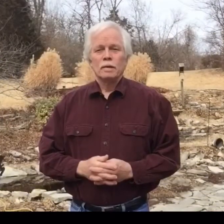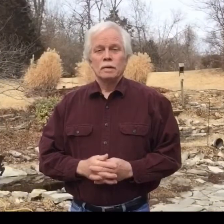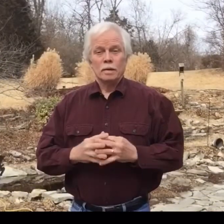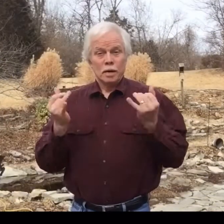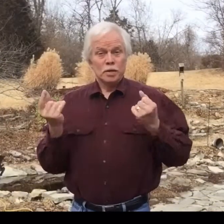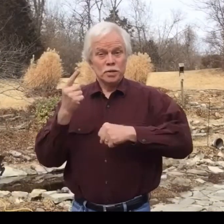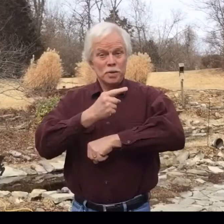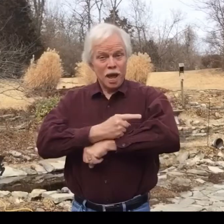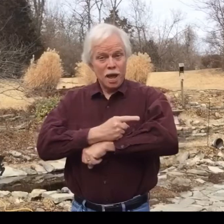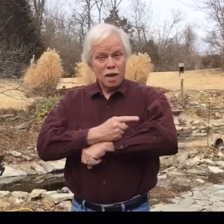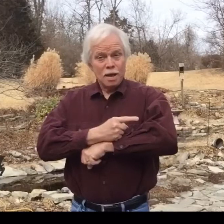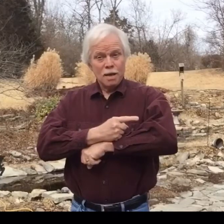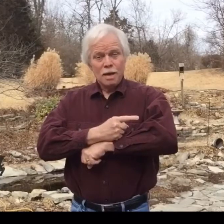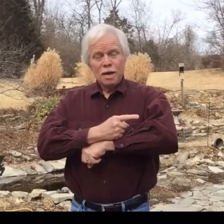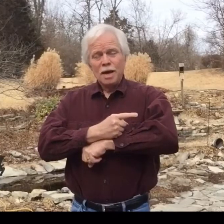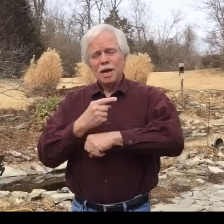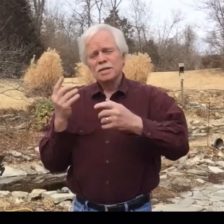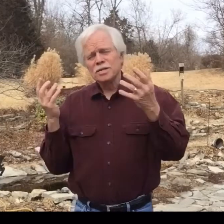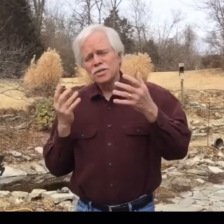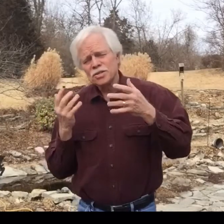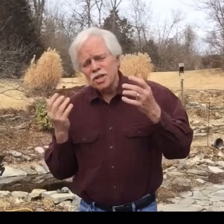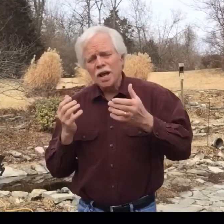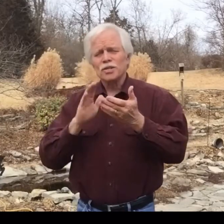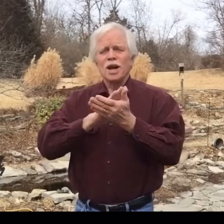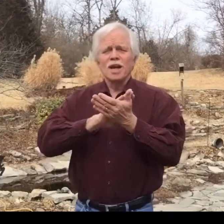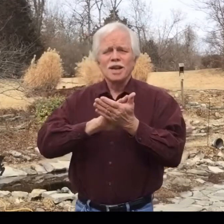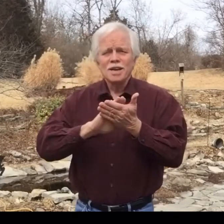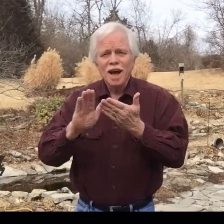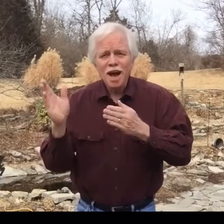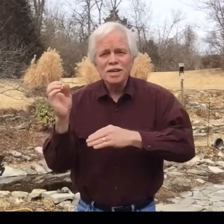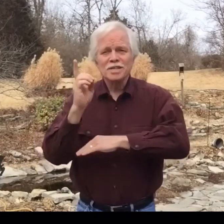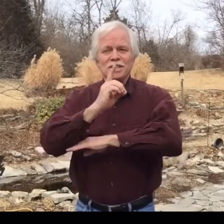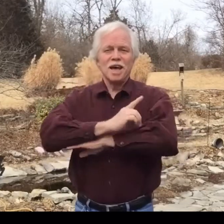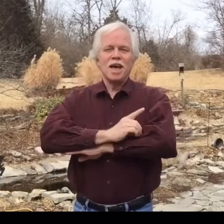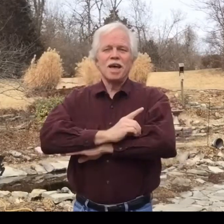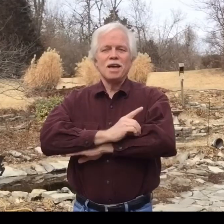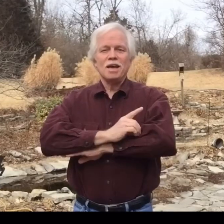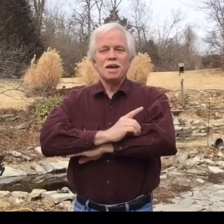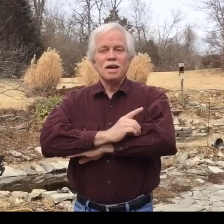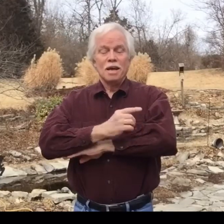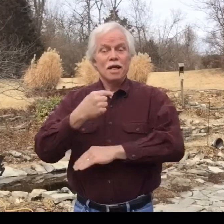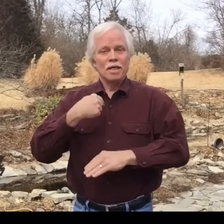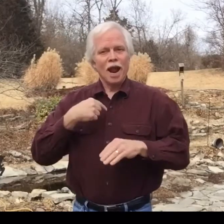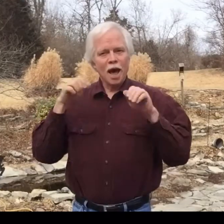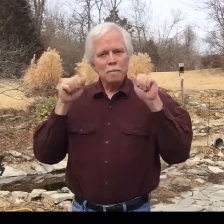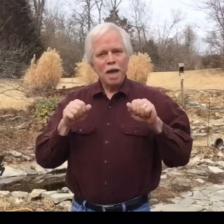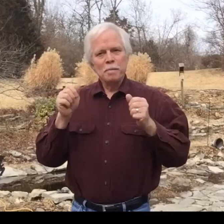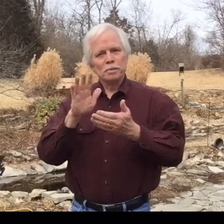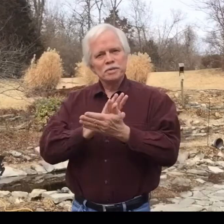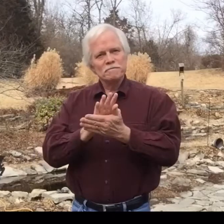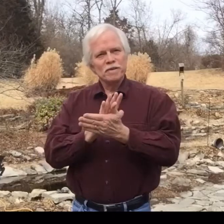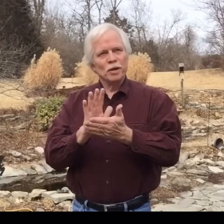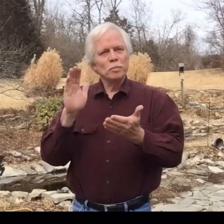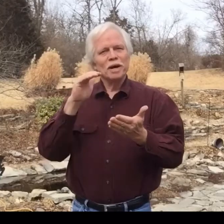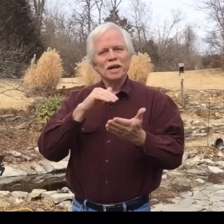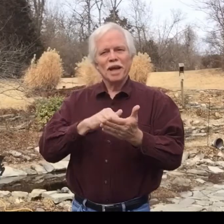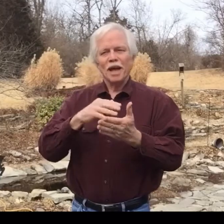Today is such a nice day that I'm able to film again